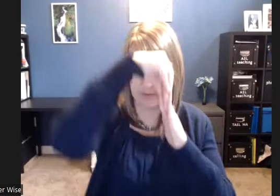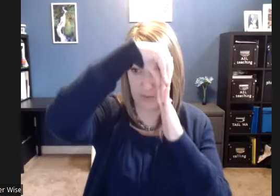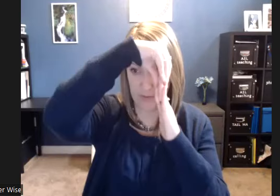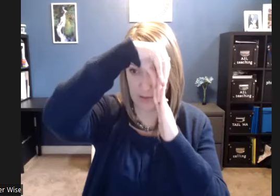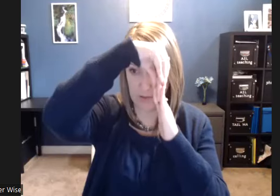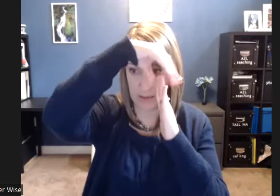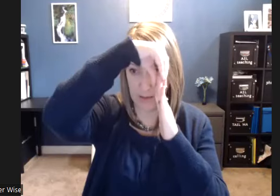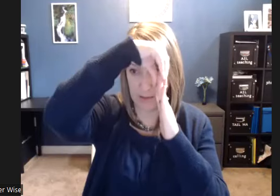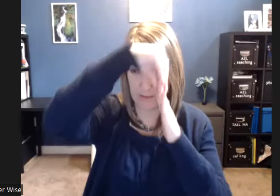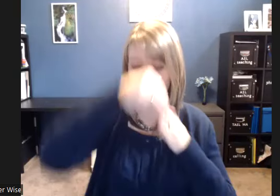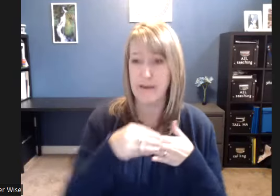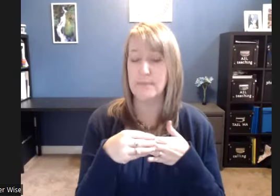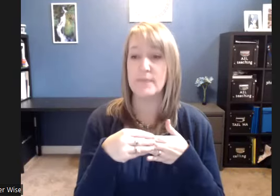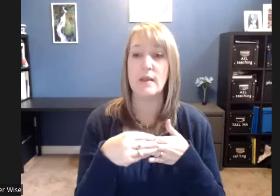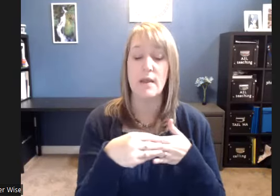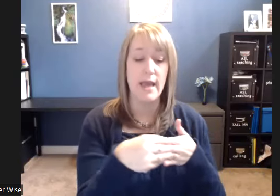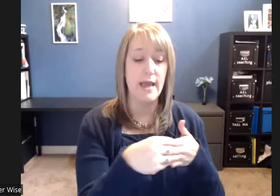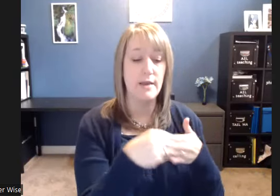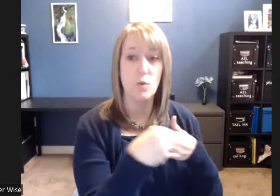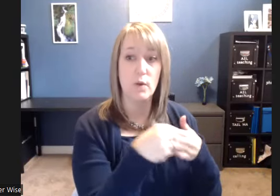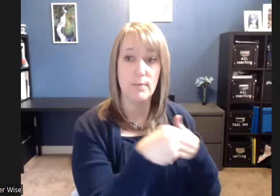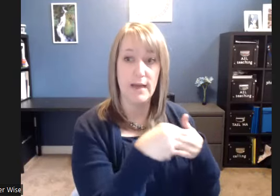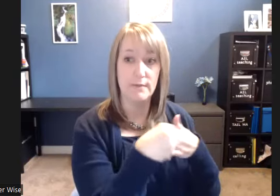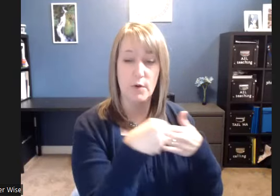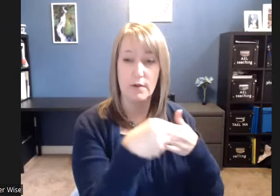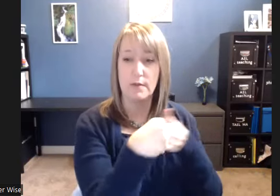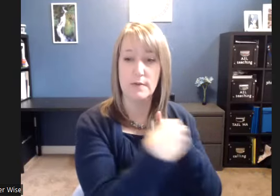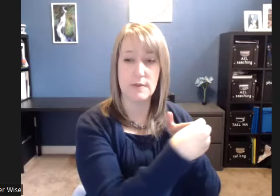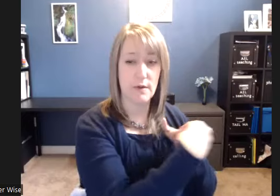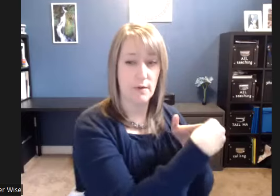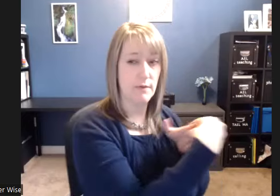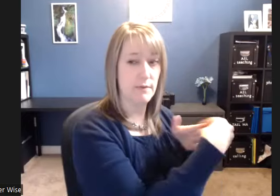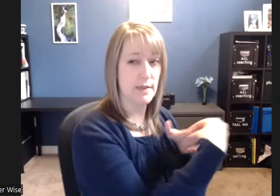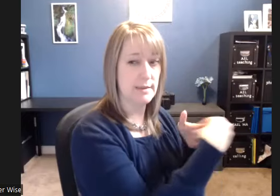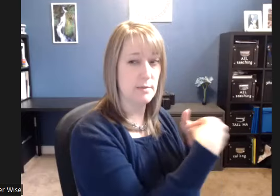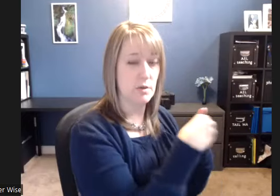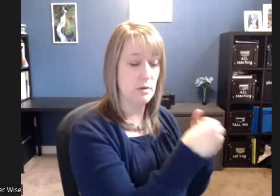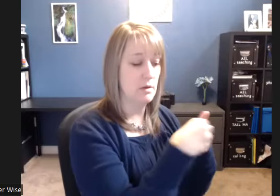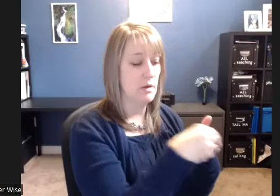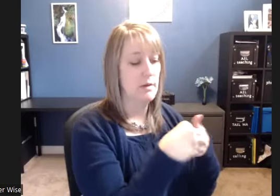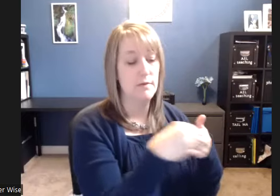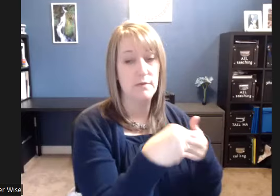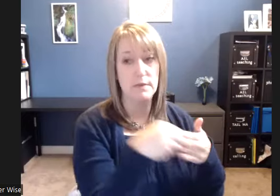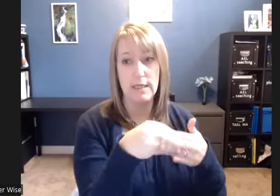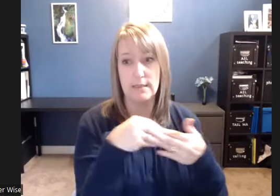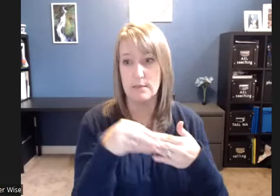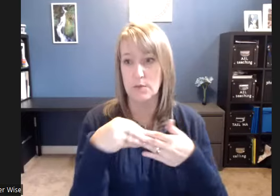your fingers there, okay? And wiggle back and forth. So flexible,